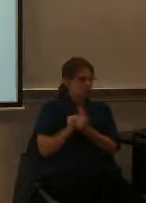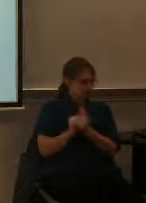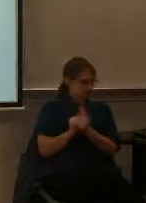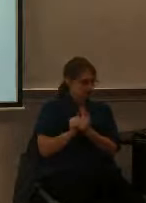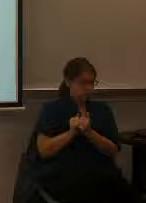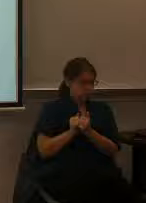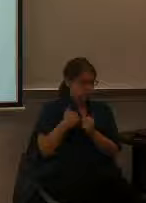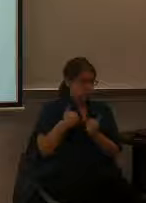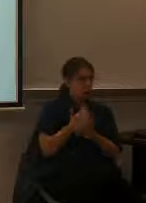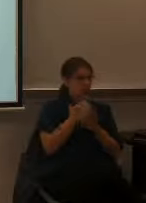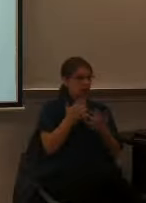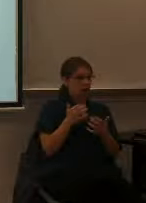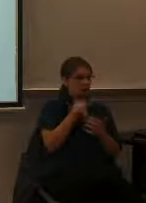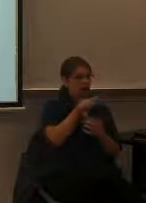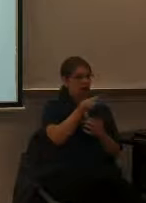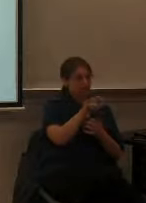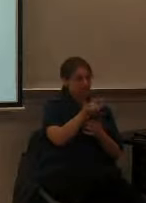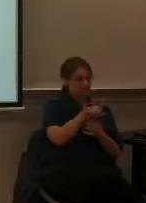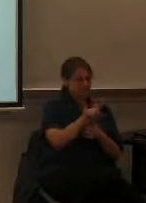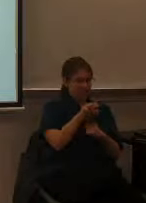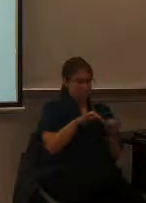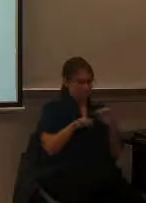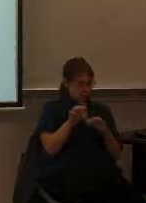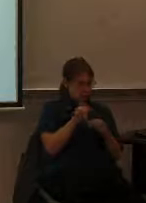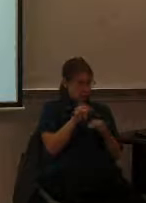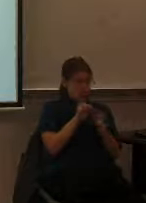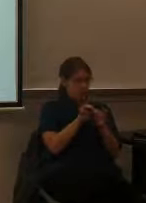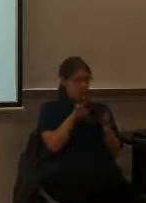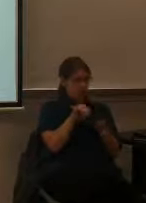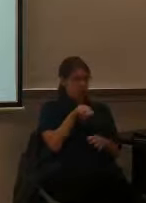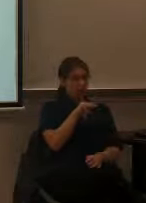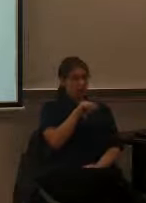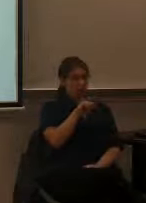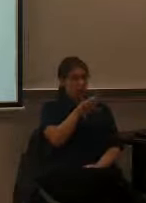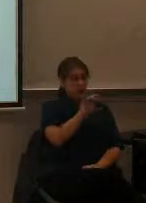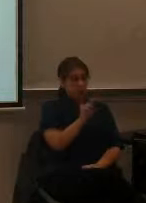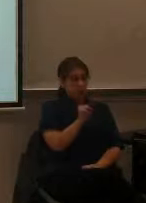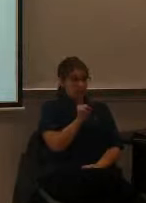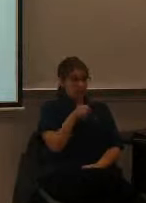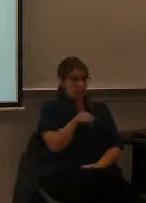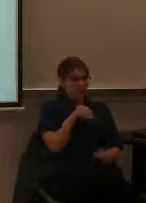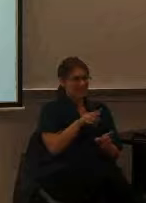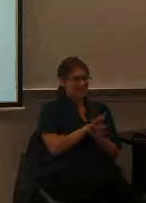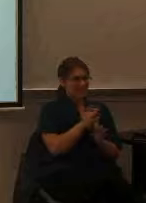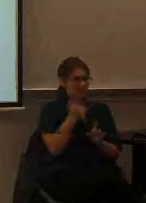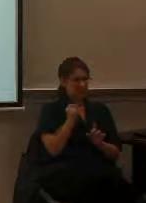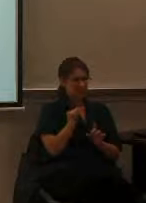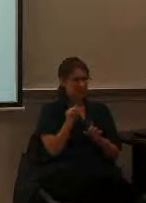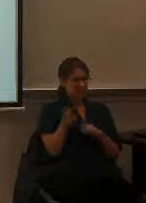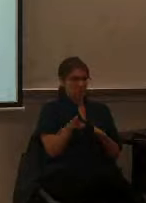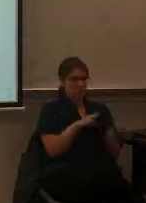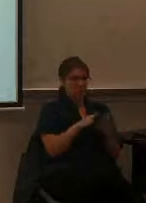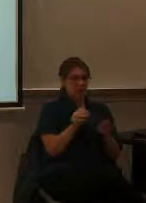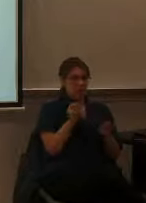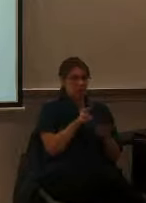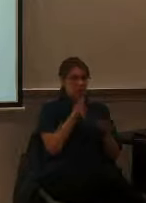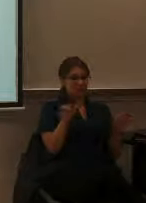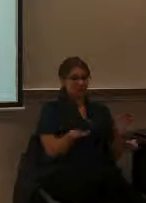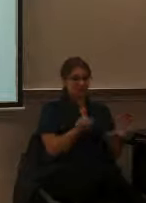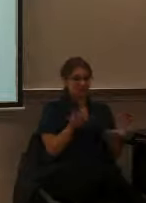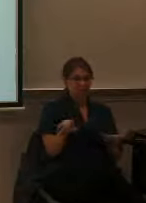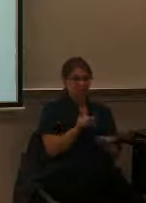there's a lot of allelochemicals, chemicals that are released by microbes that influence the behavior, or the